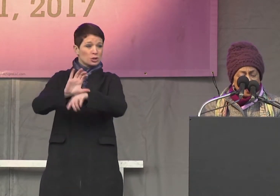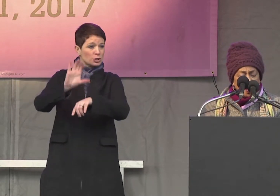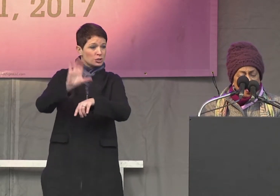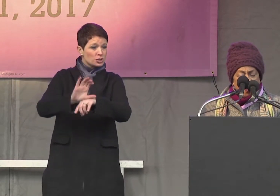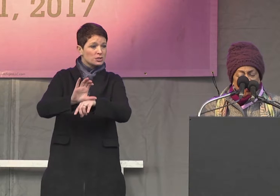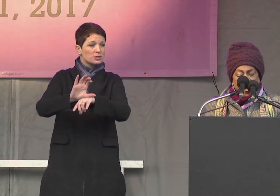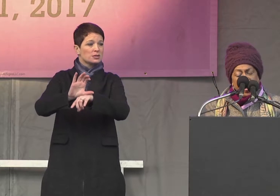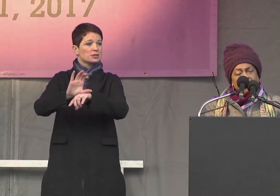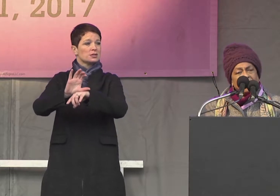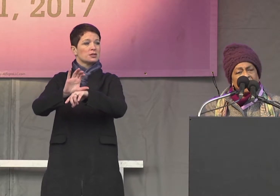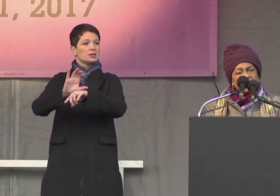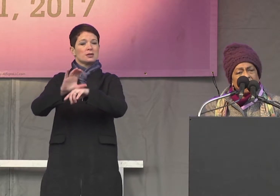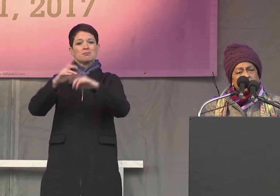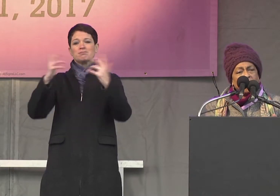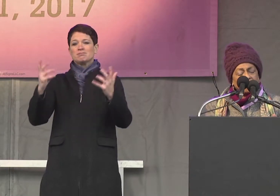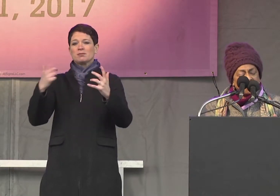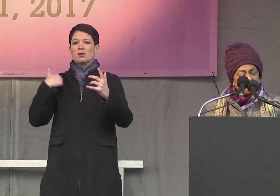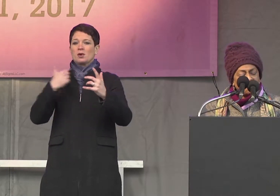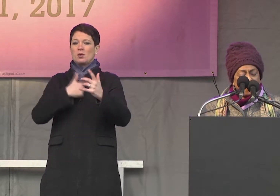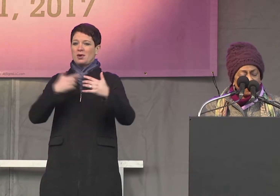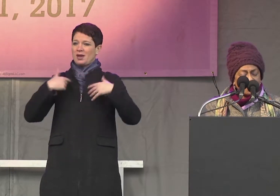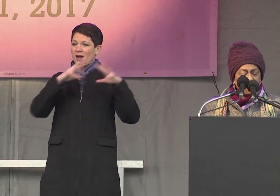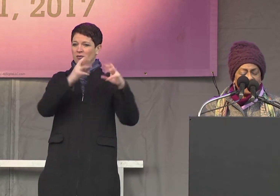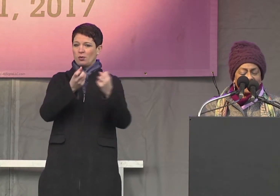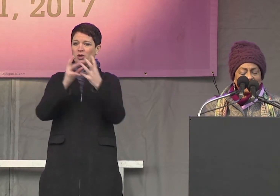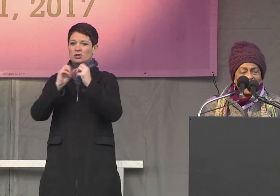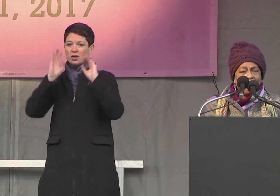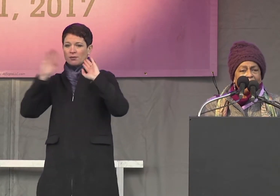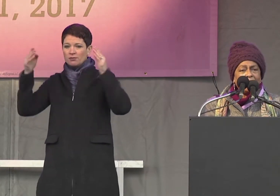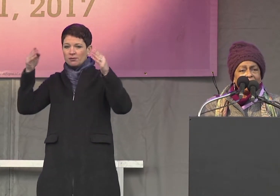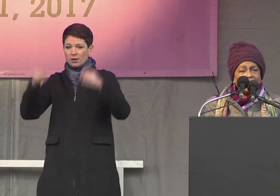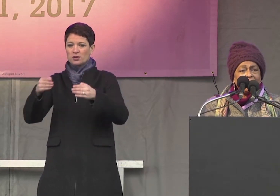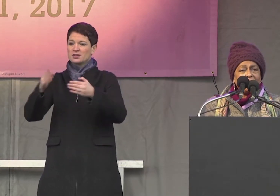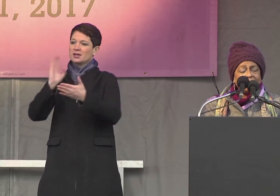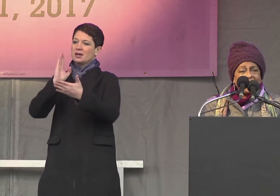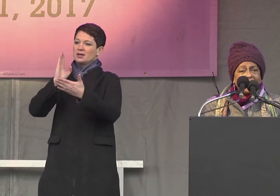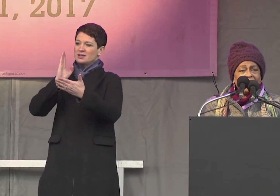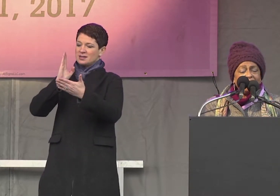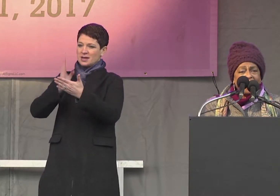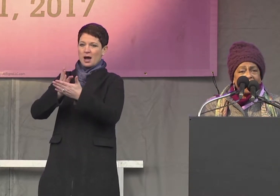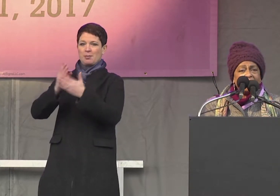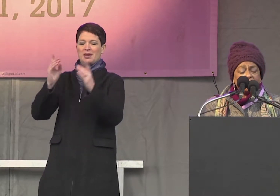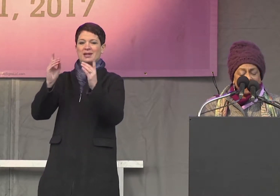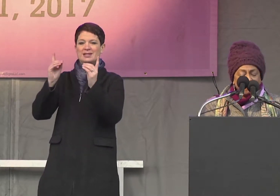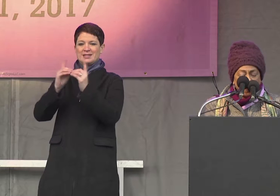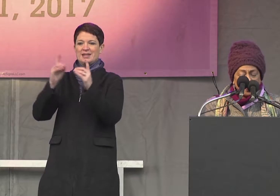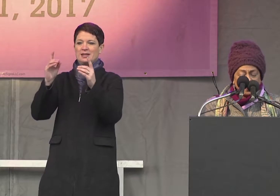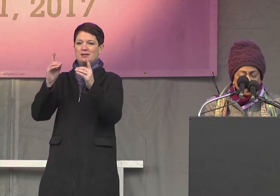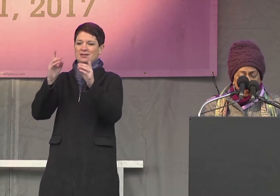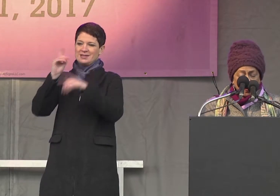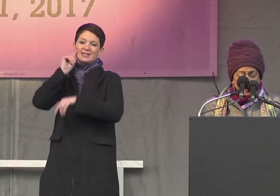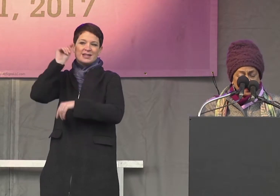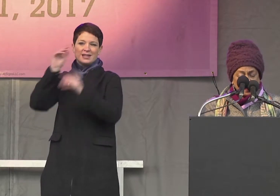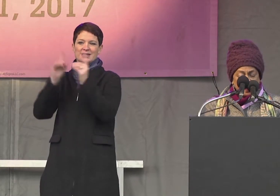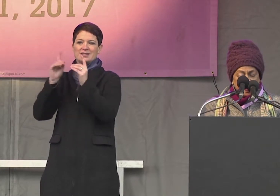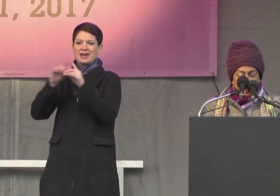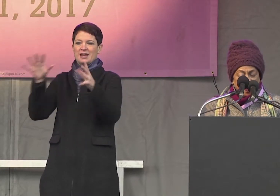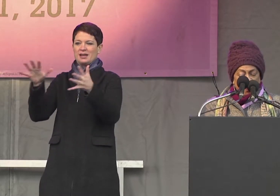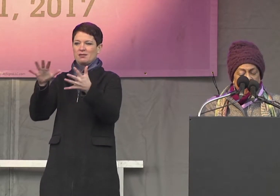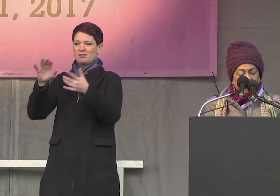churches, and we conduct workshops focused on stopping teen dating violence before it